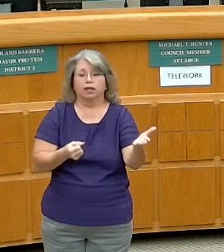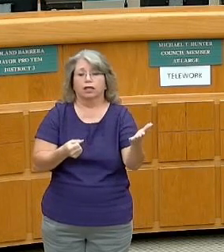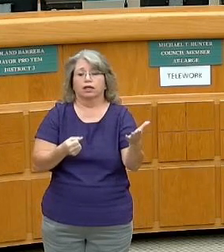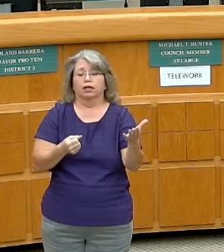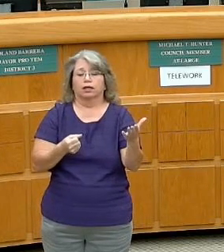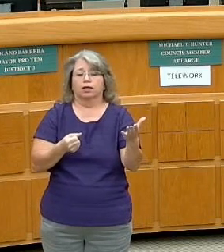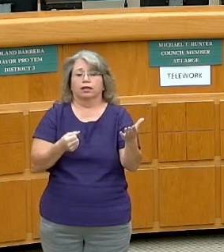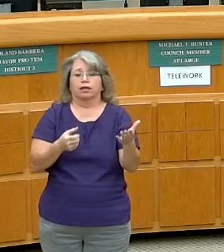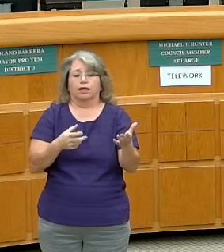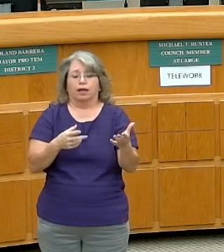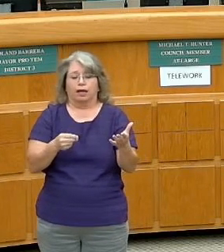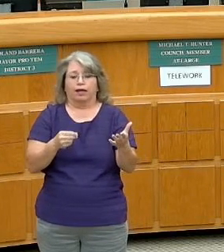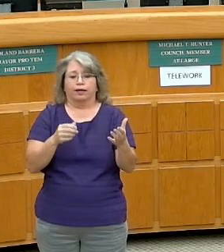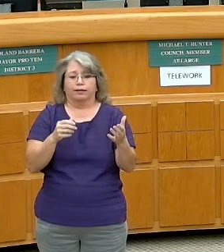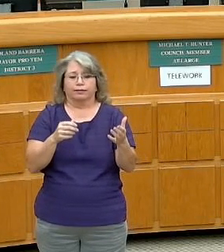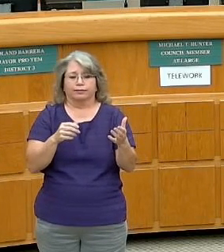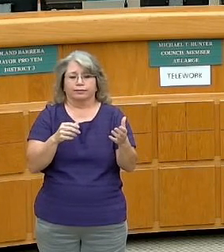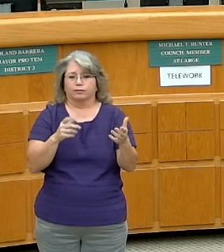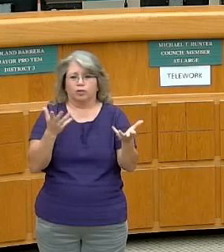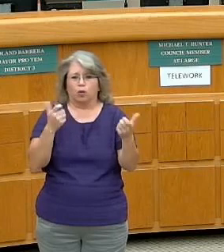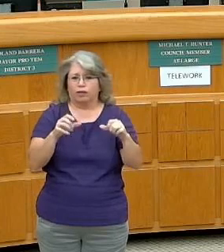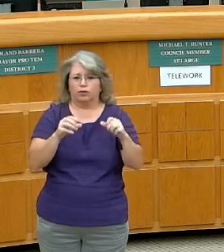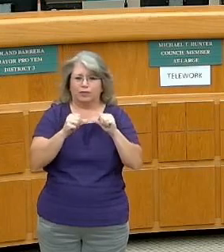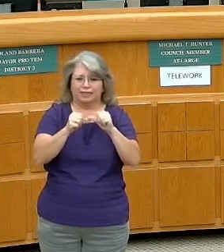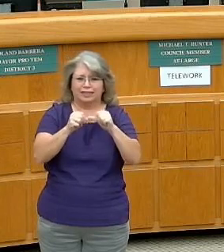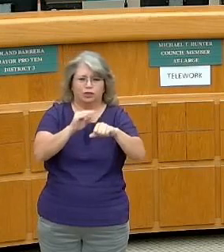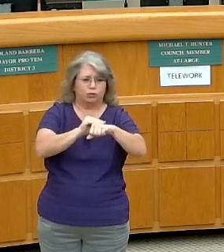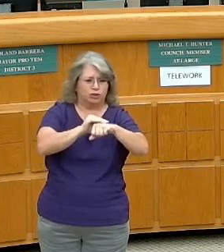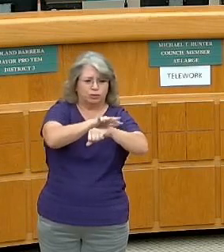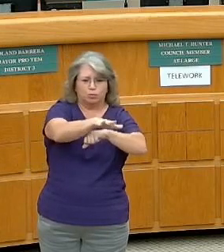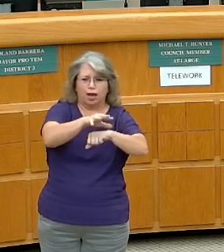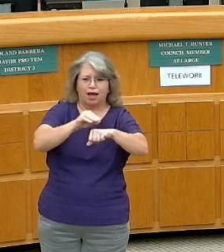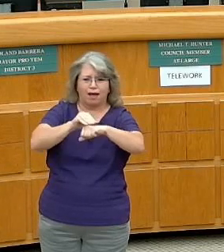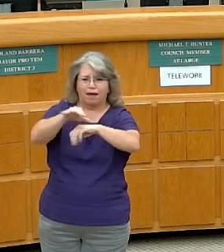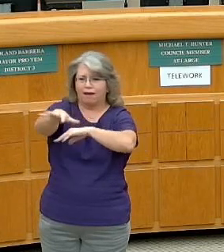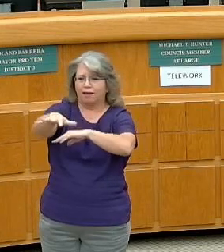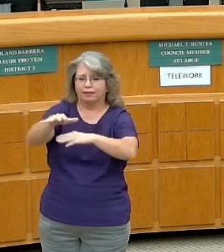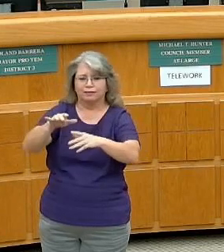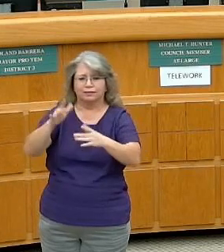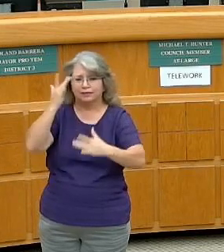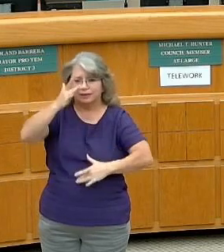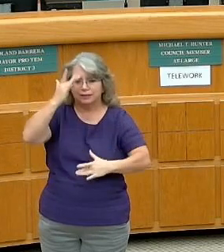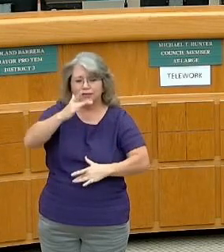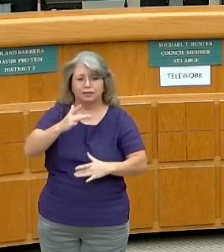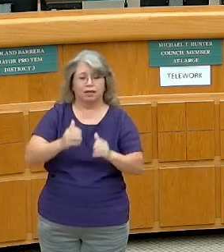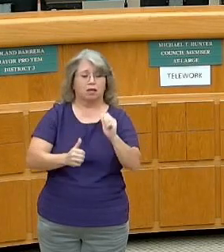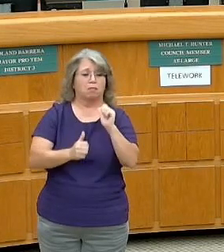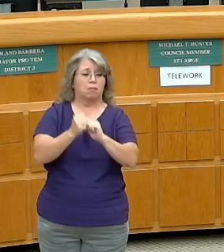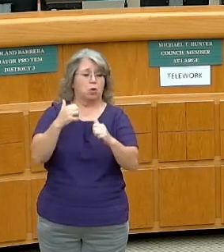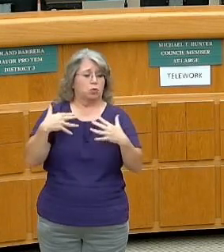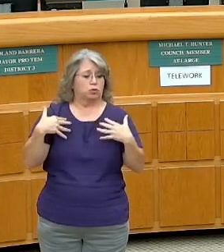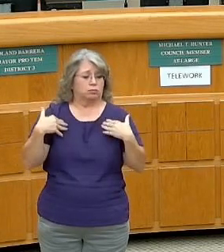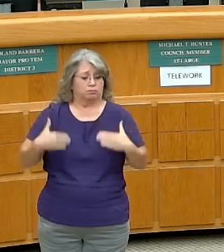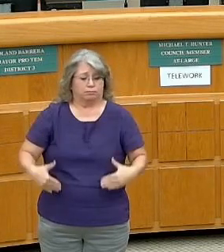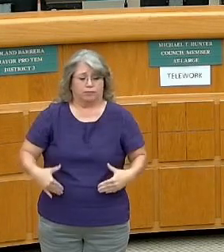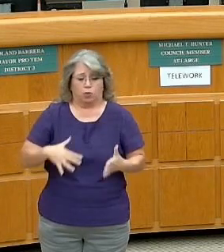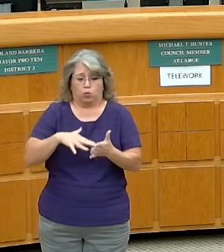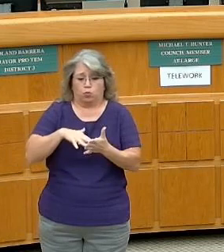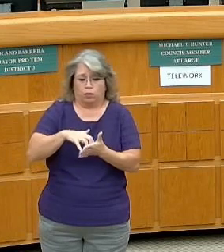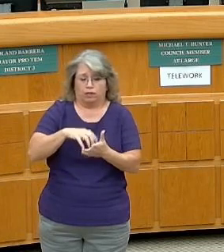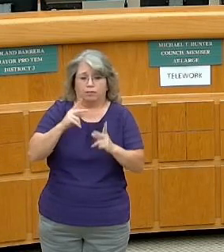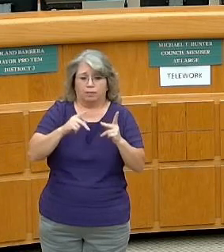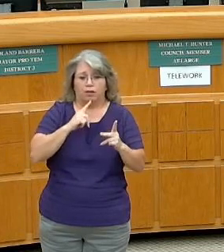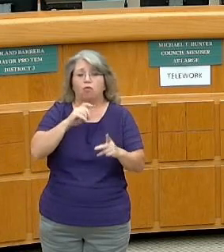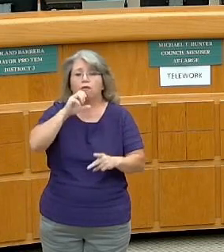to spread the disease. Our most vulnerable populations are the elderly. The other vulnerable category in our